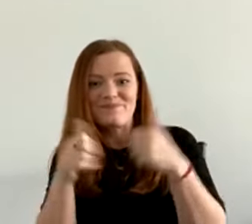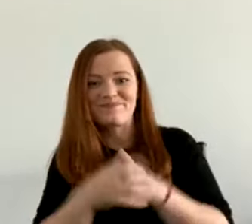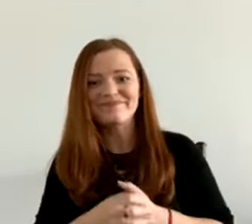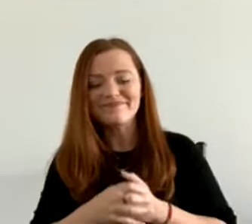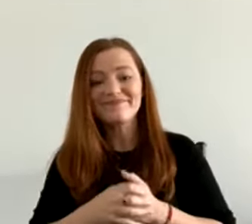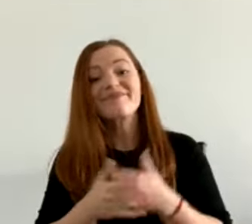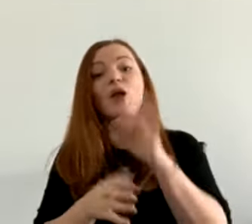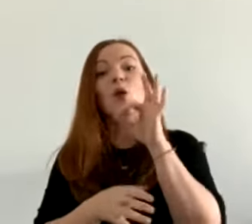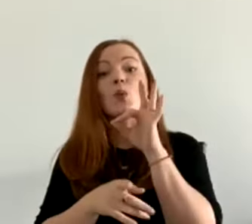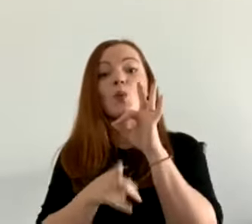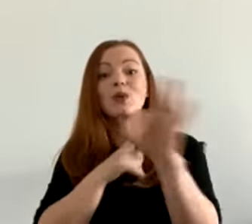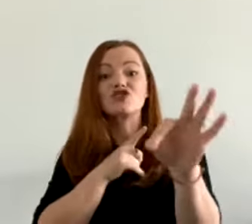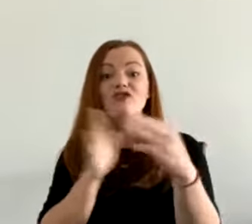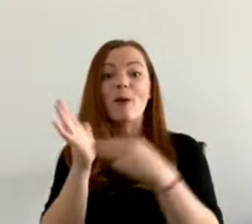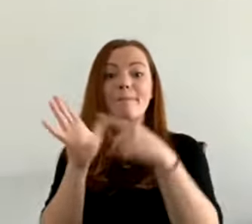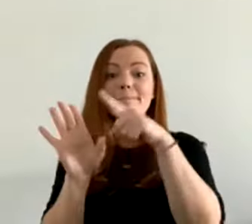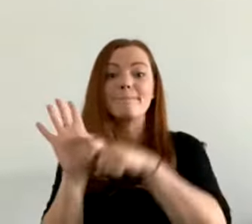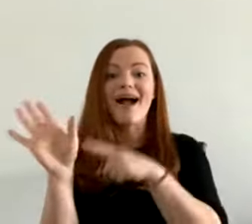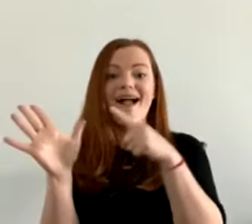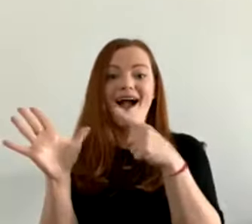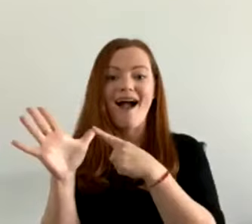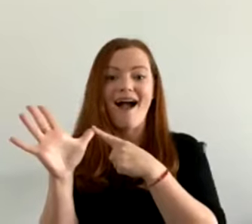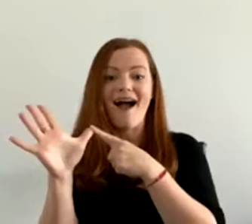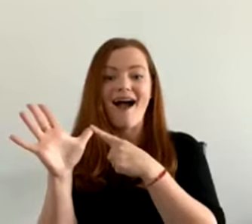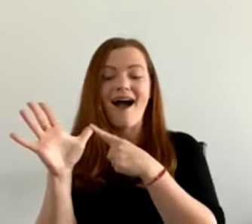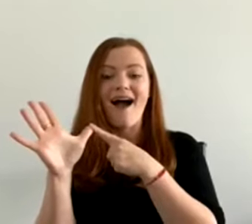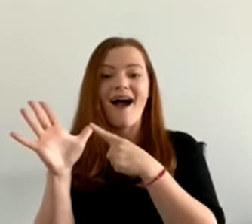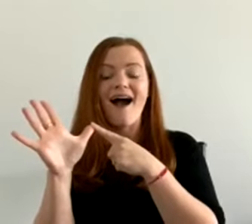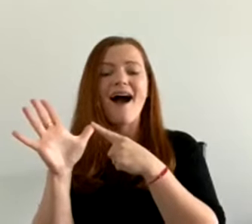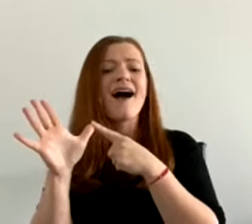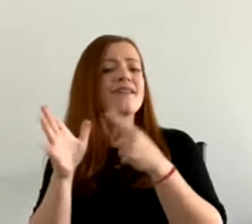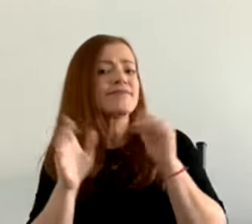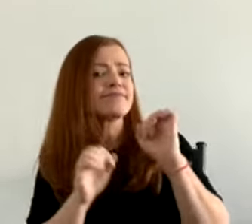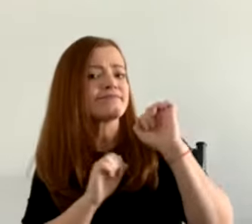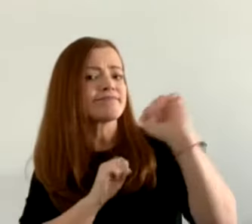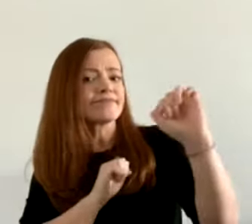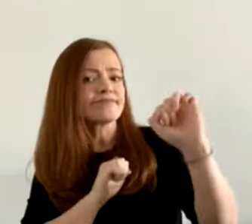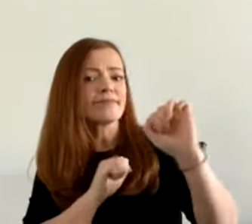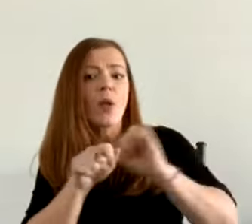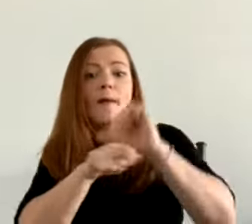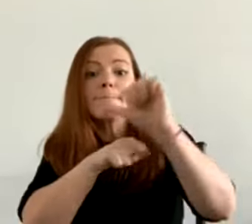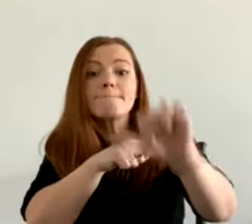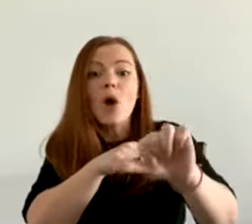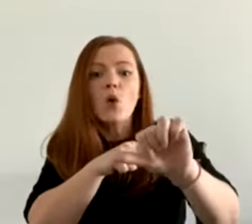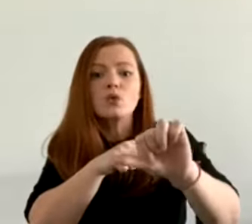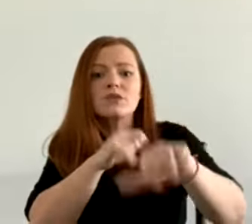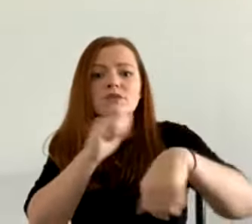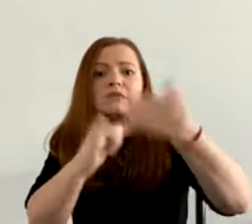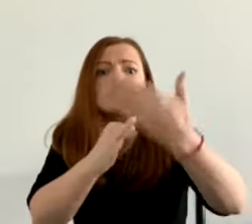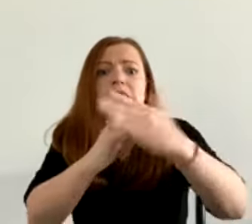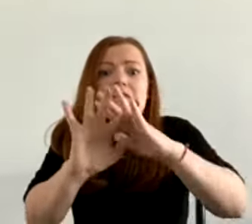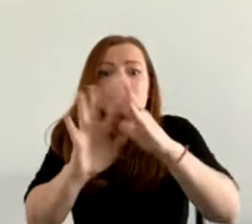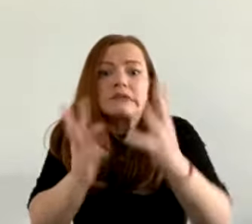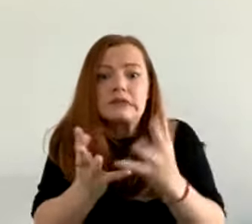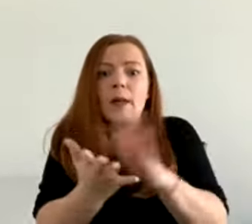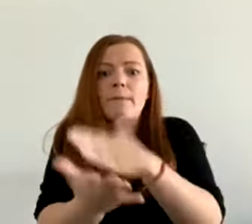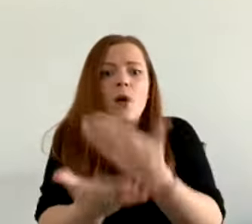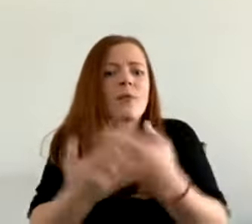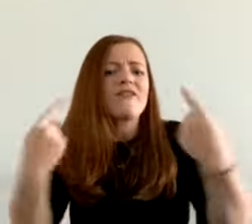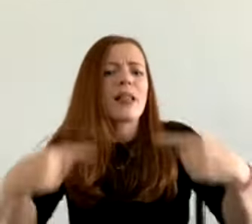Maya. So when will your post-apocalyptic poems be available anywhere? Thanks, Maya. Good